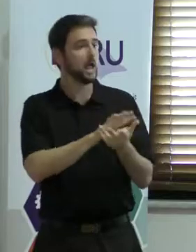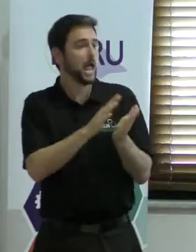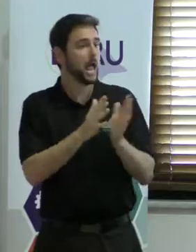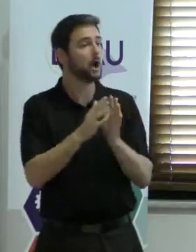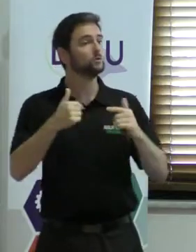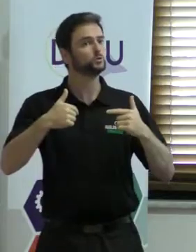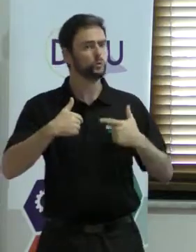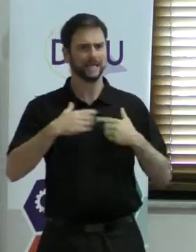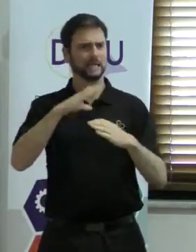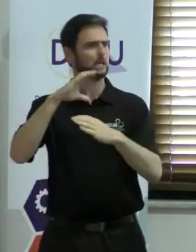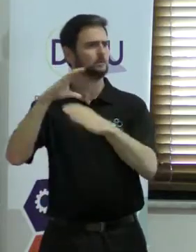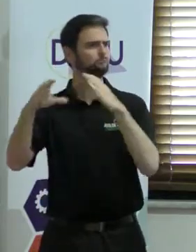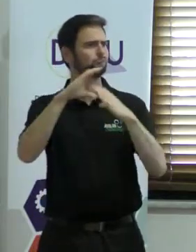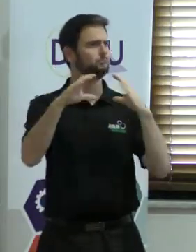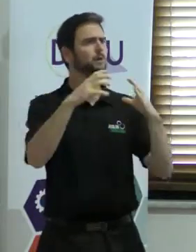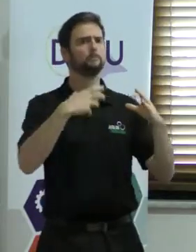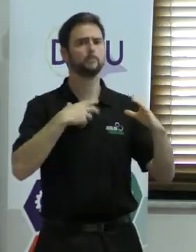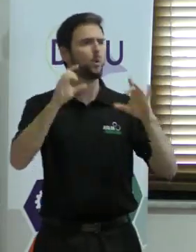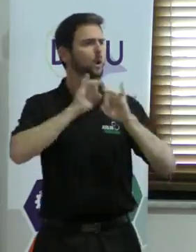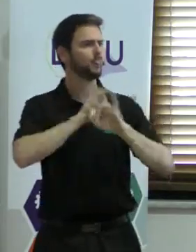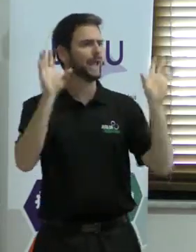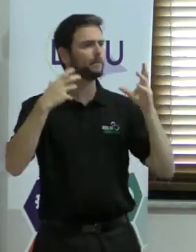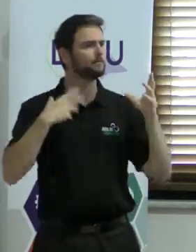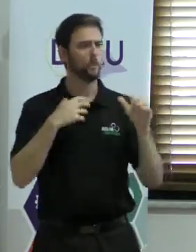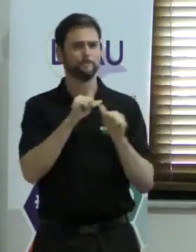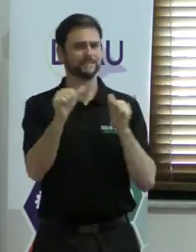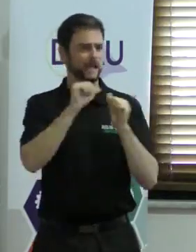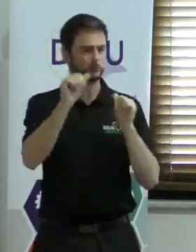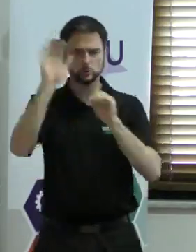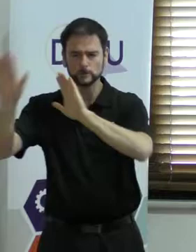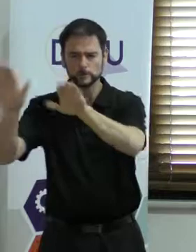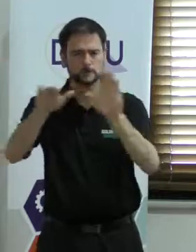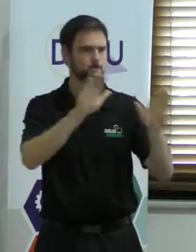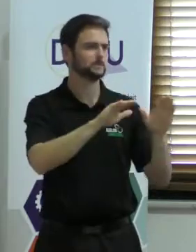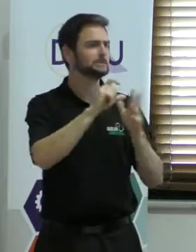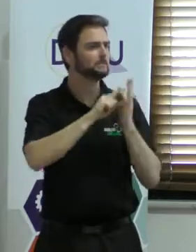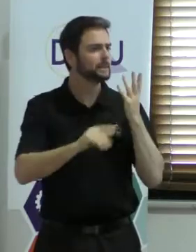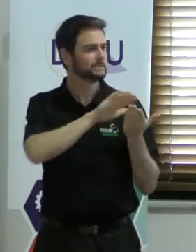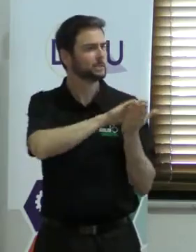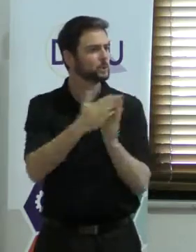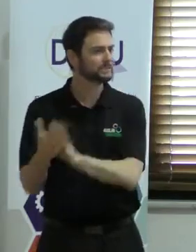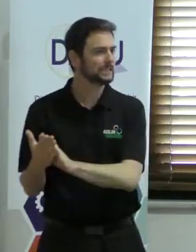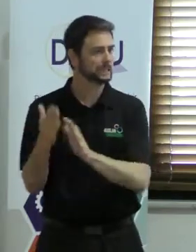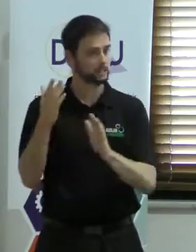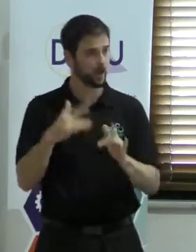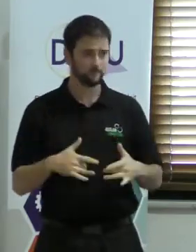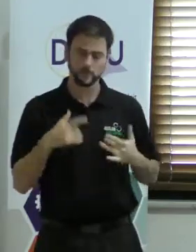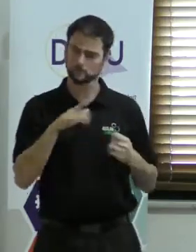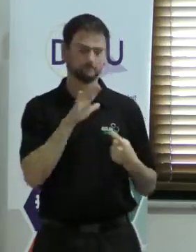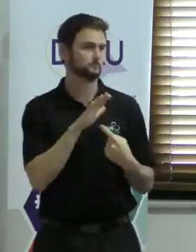communicate our services to a broader audience. And I think that's a really important point for us to think about as